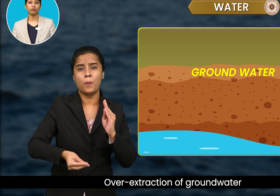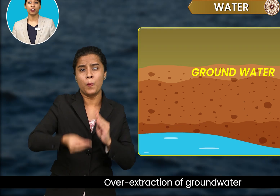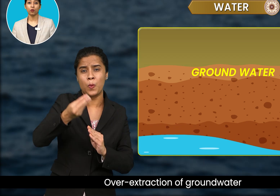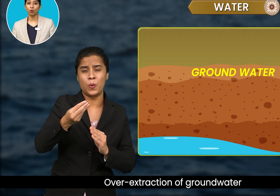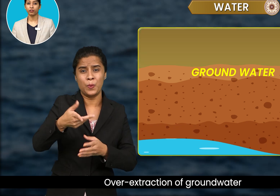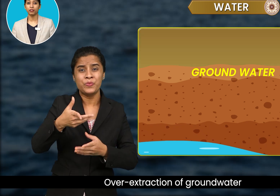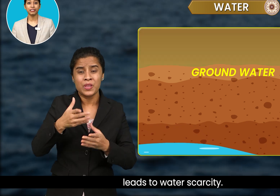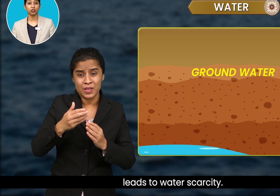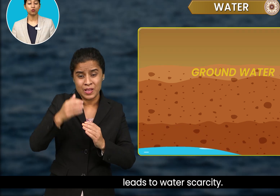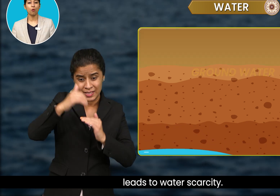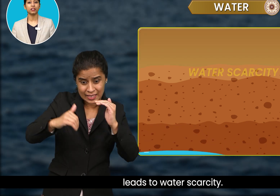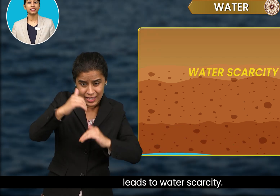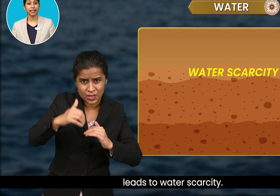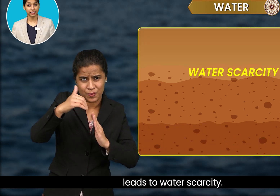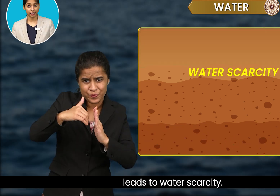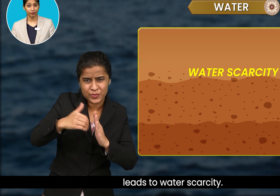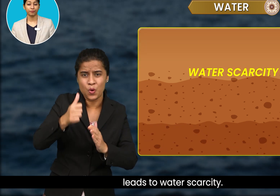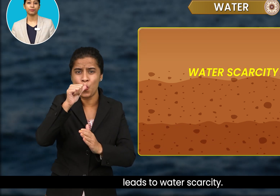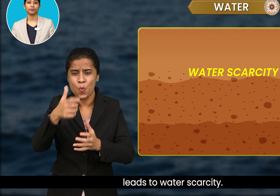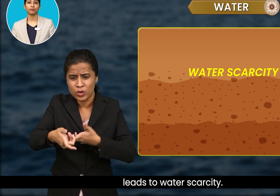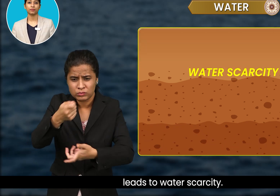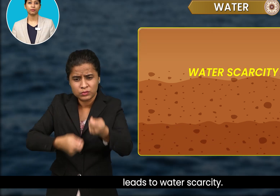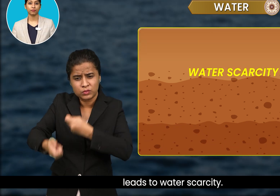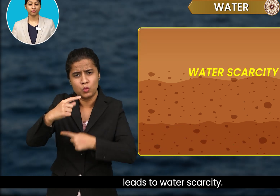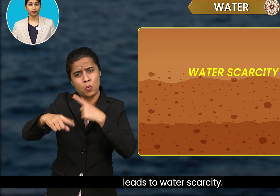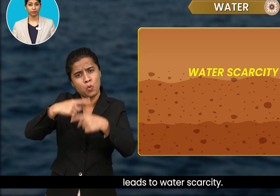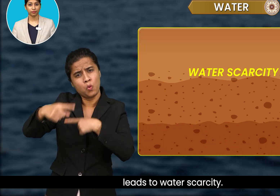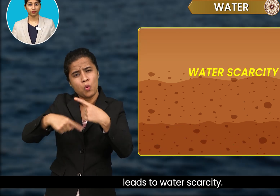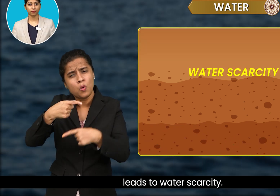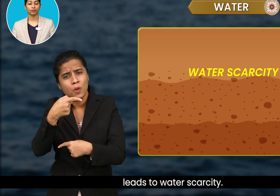Over-extraction of groundwater leads to water scarcity.